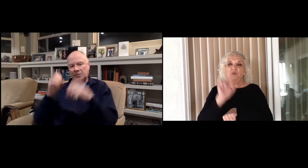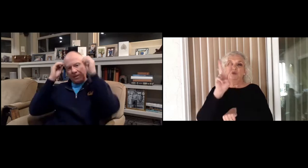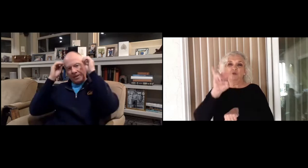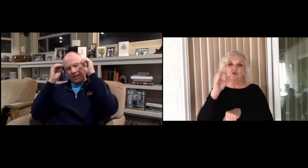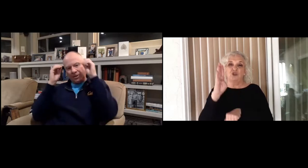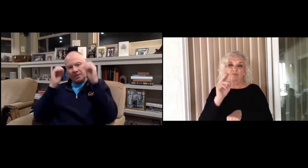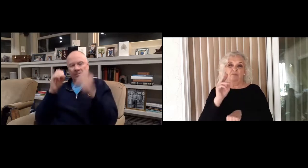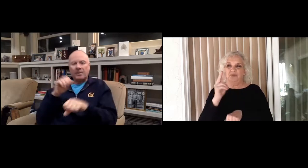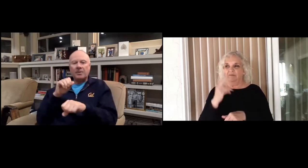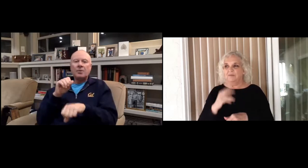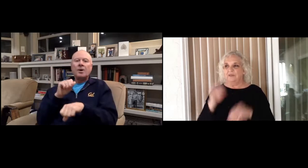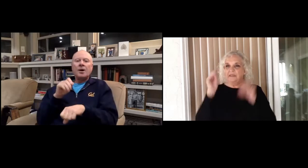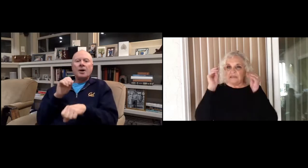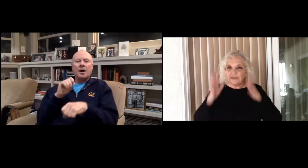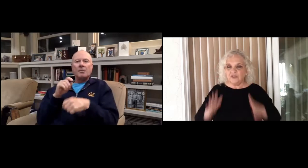jobs, teaching,